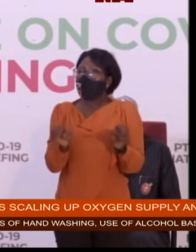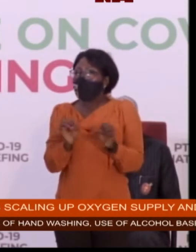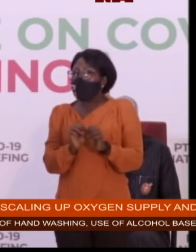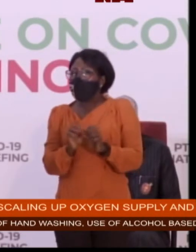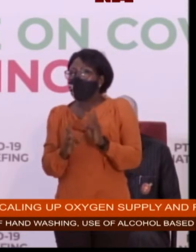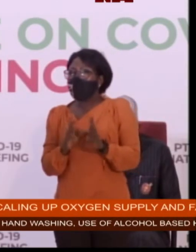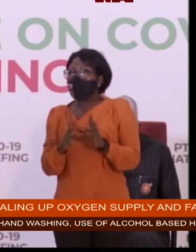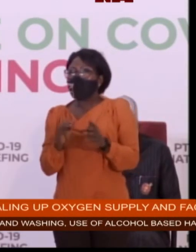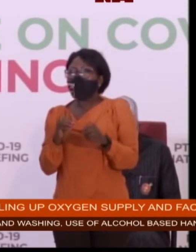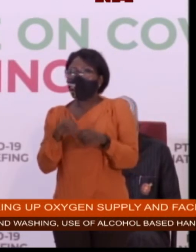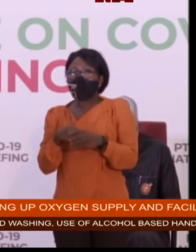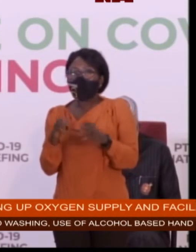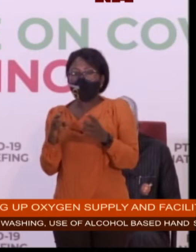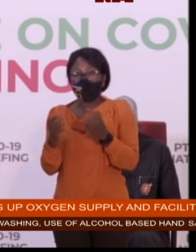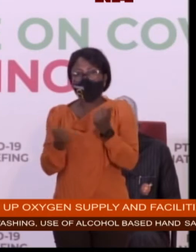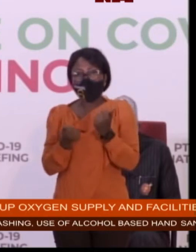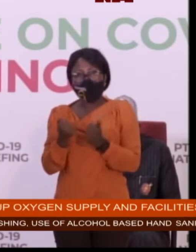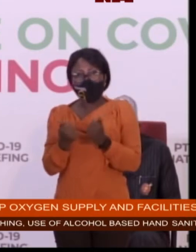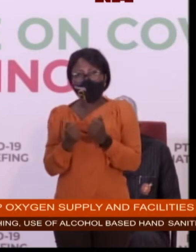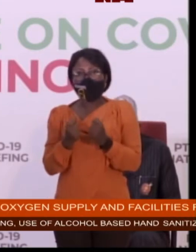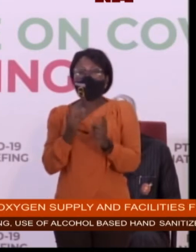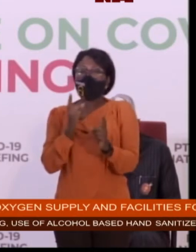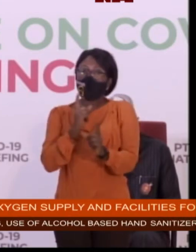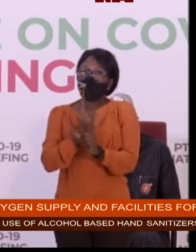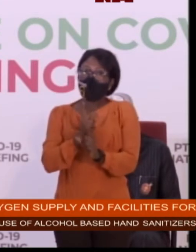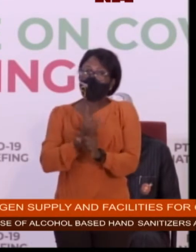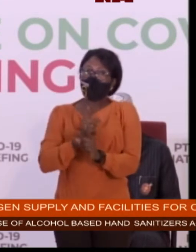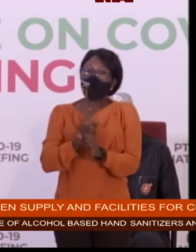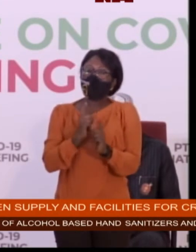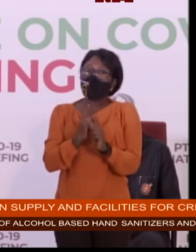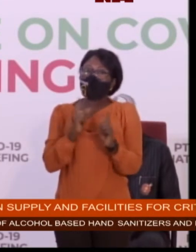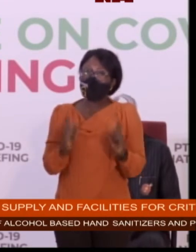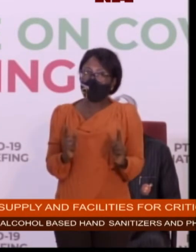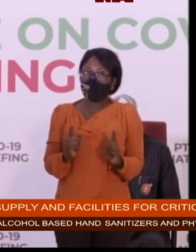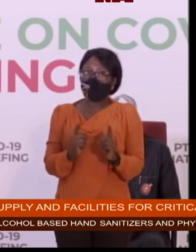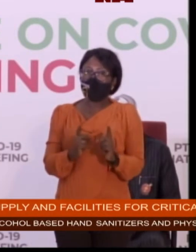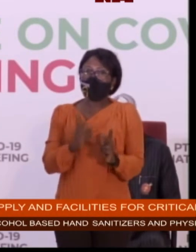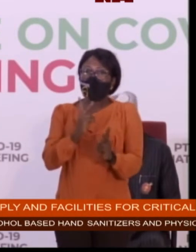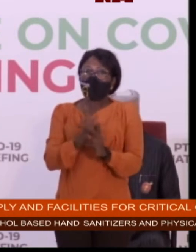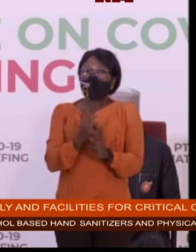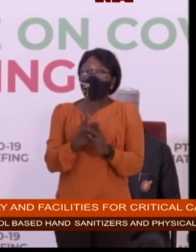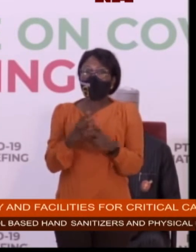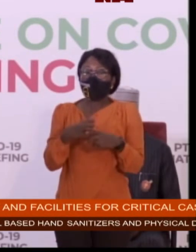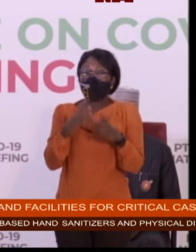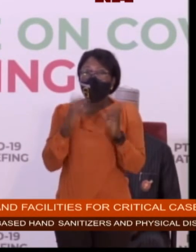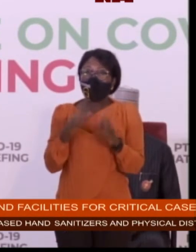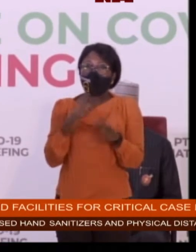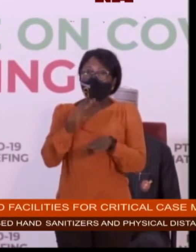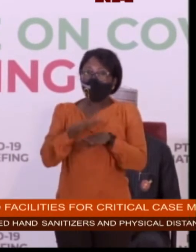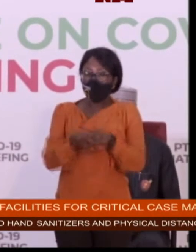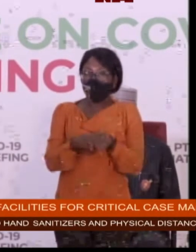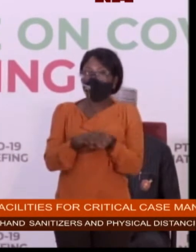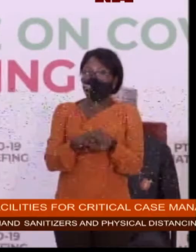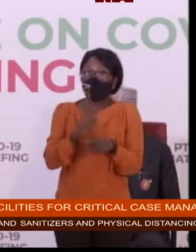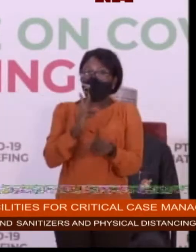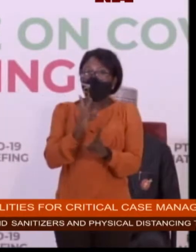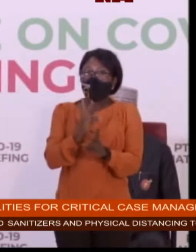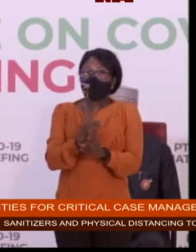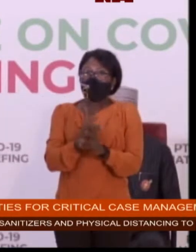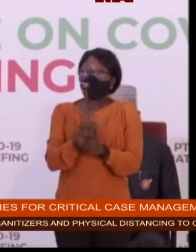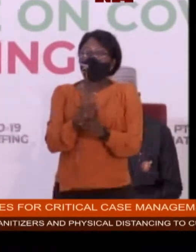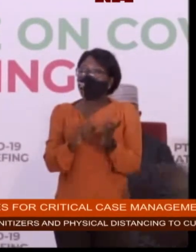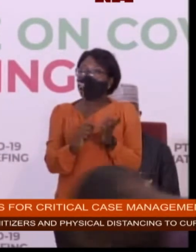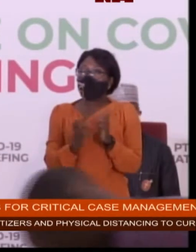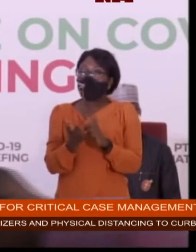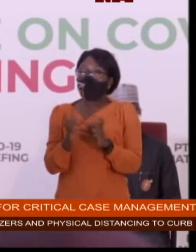duka da su tabbatar sun yi kuma har ne kira ga cewa ita wannan yanar gizo da ake amfani da ita ai